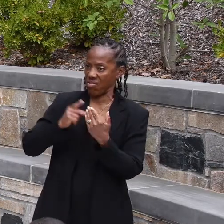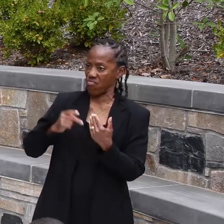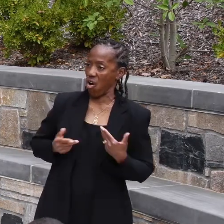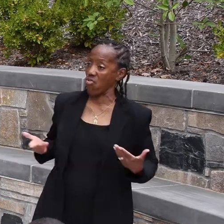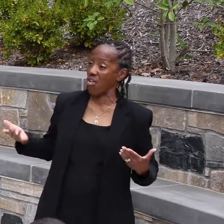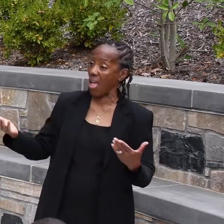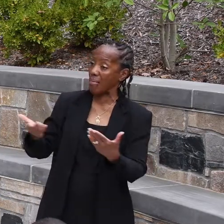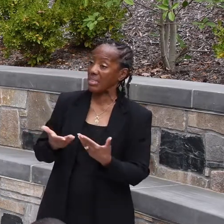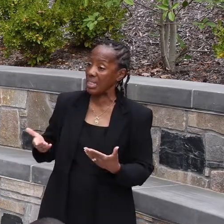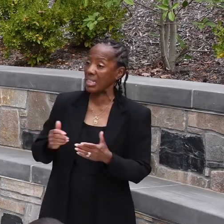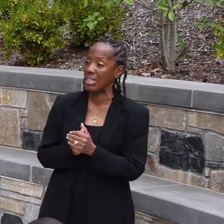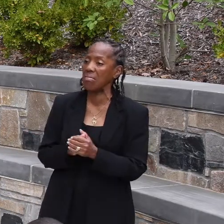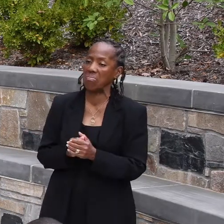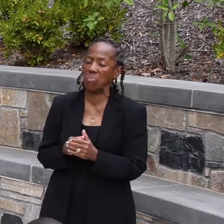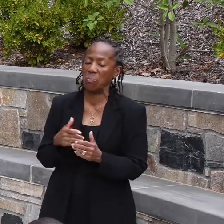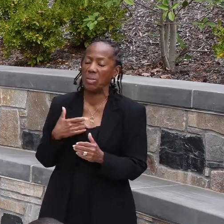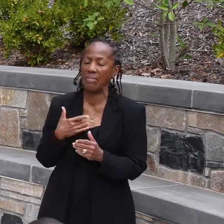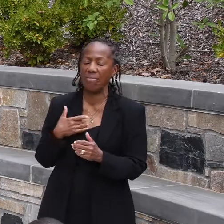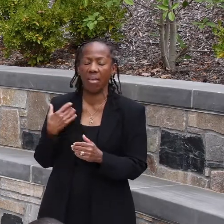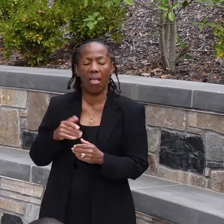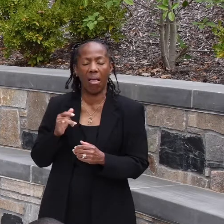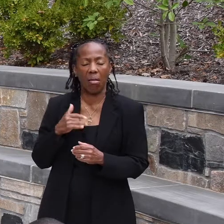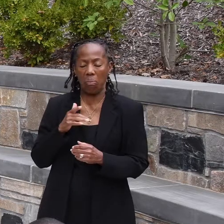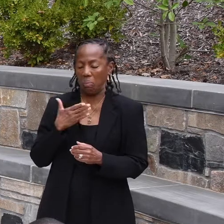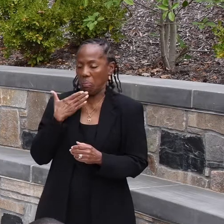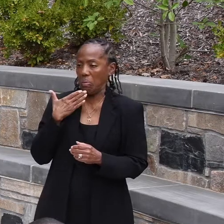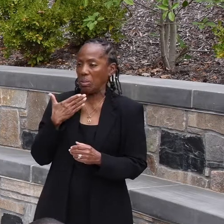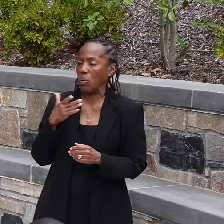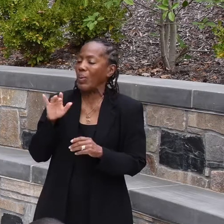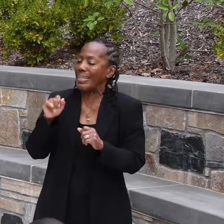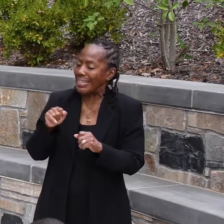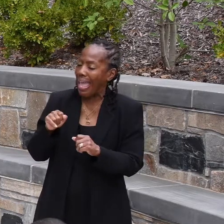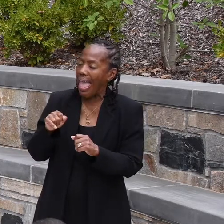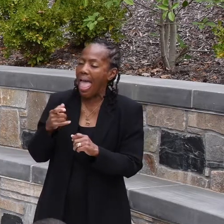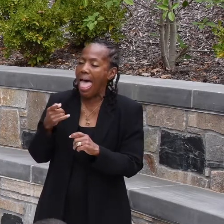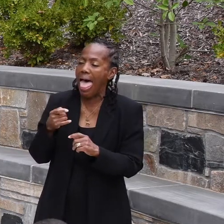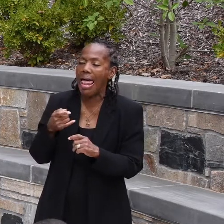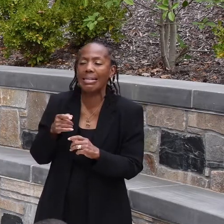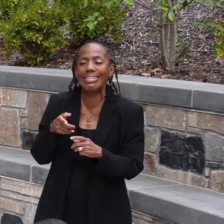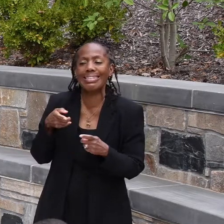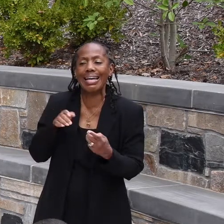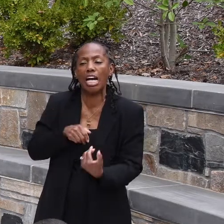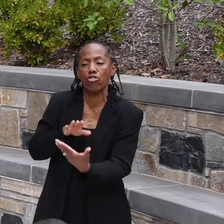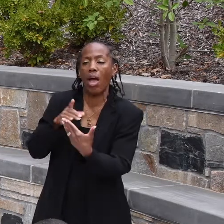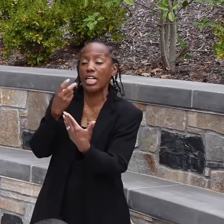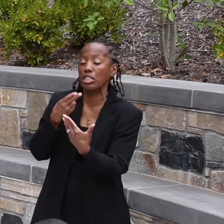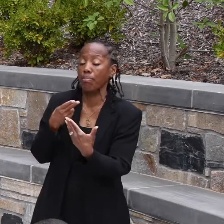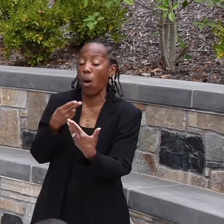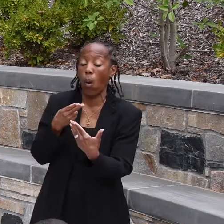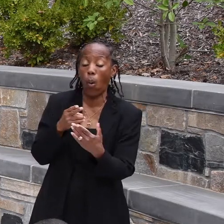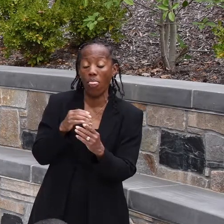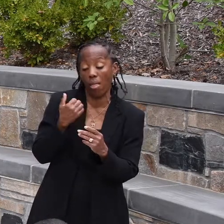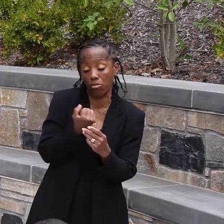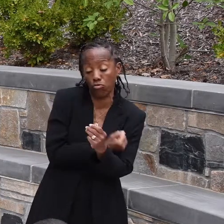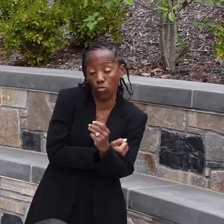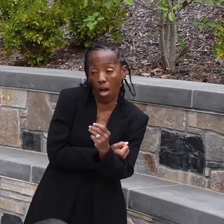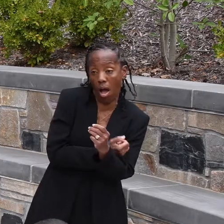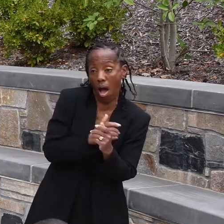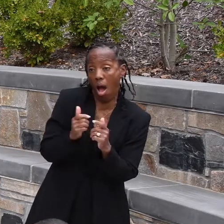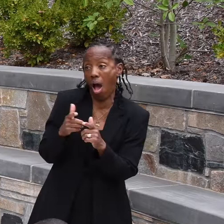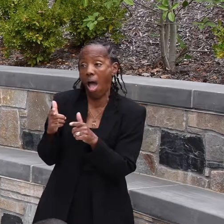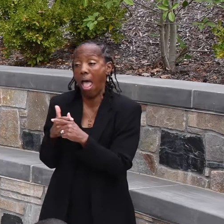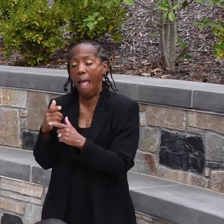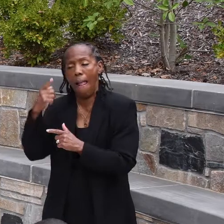offer, we do feel uniquely positioned to address both the substance use and mental health disorders simultaneously, and